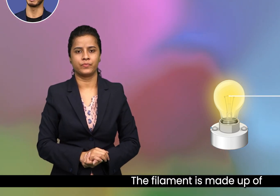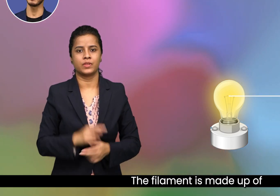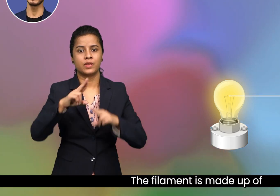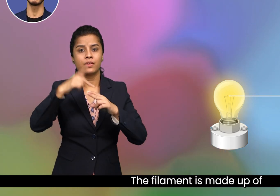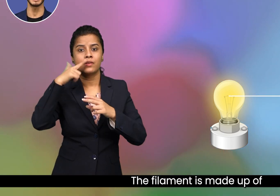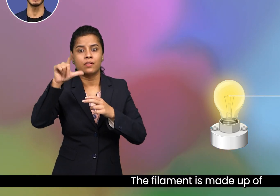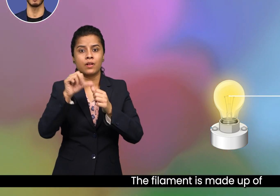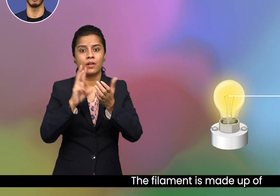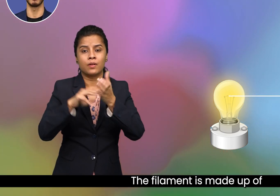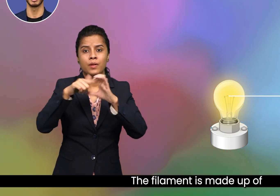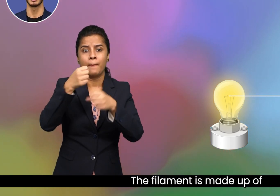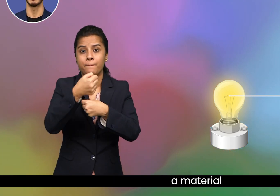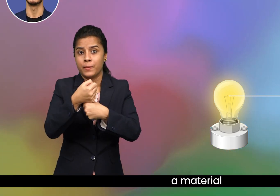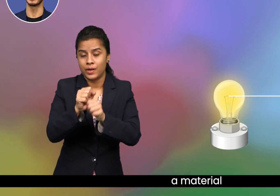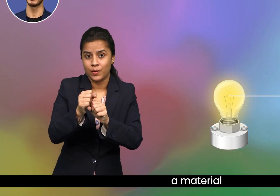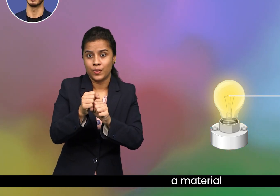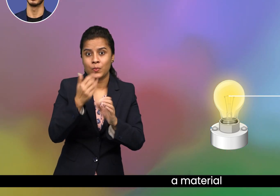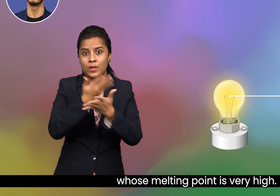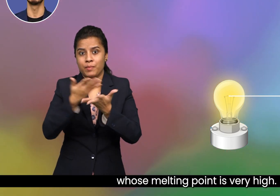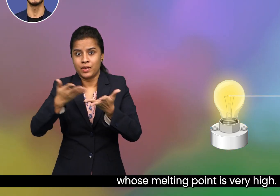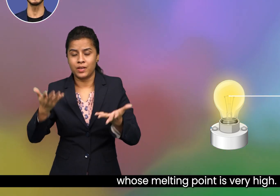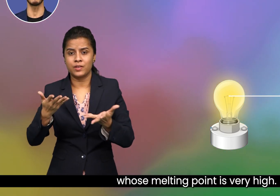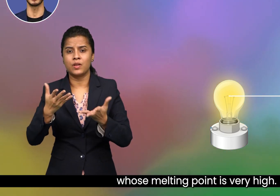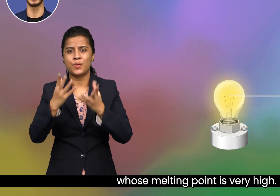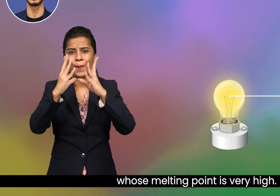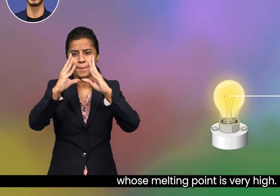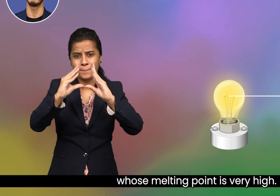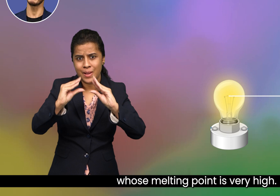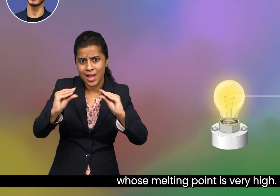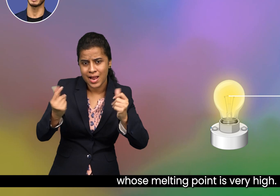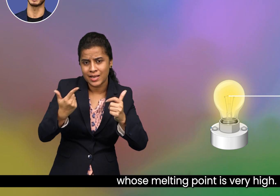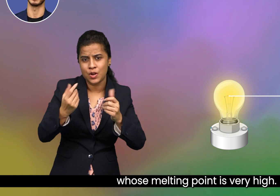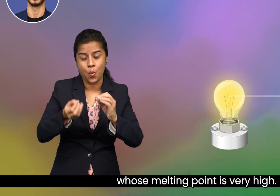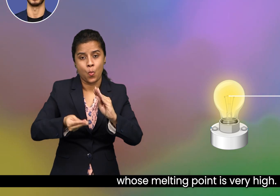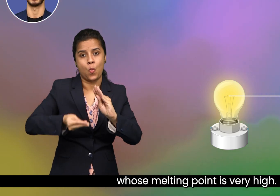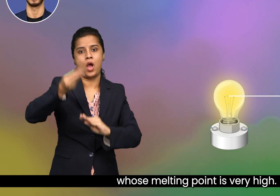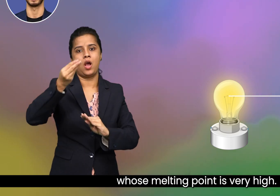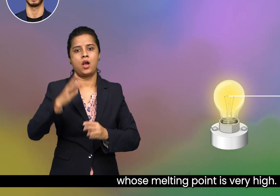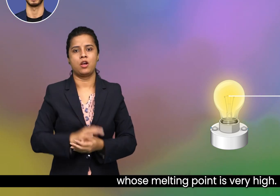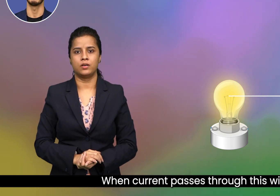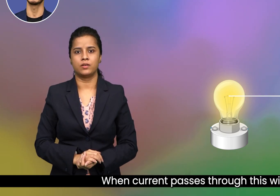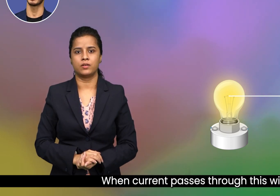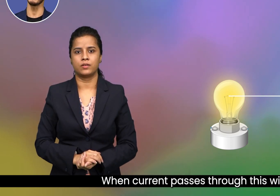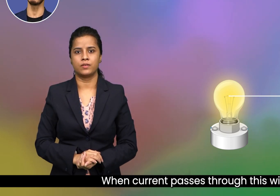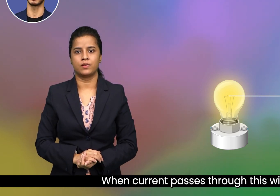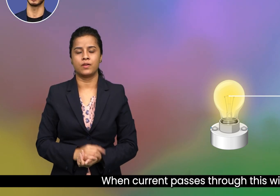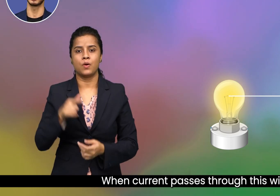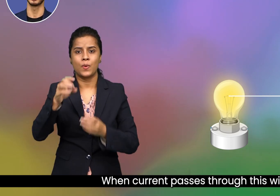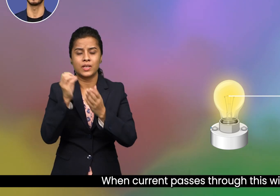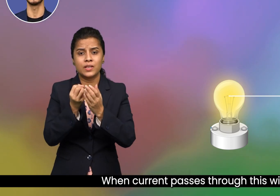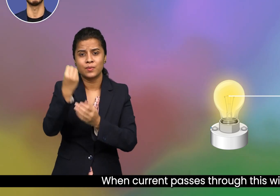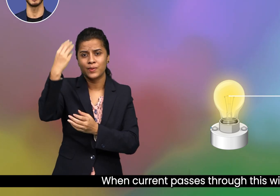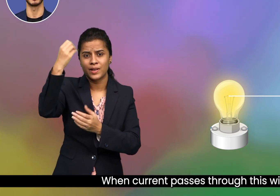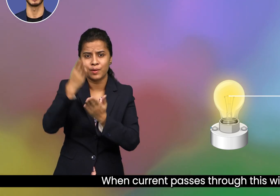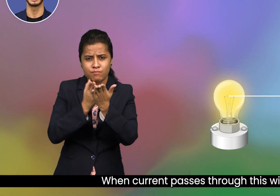The filament is made up of a material whose melting point is very high. When current passes